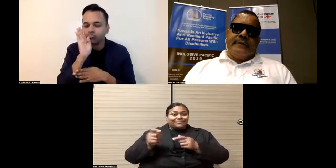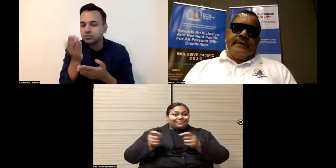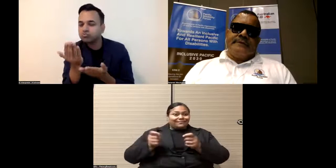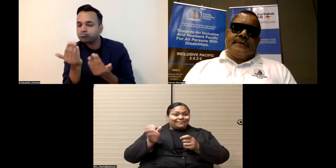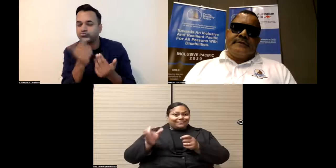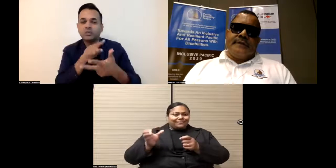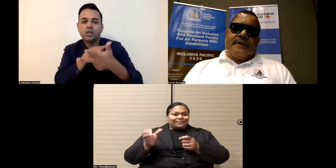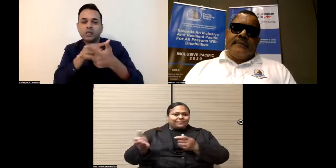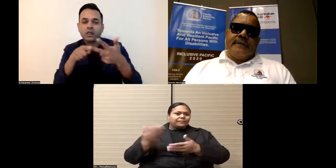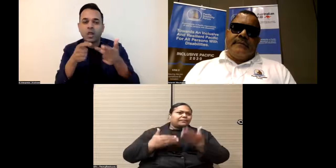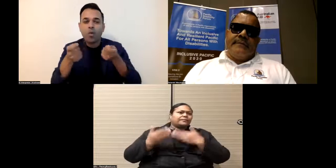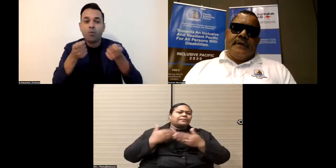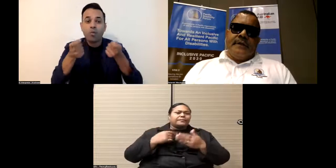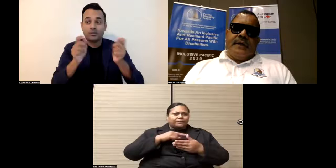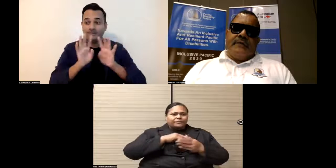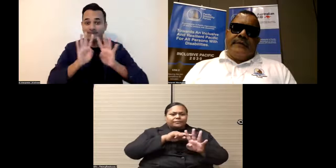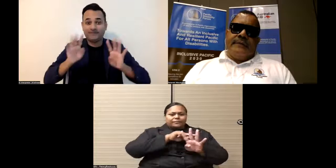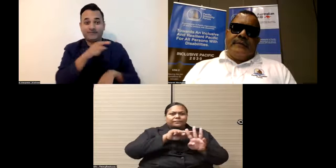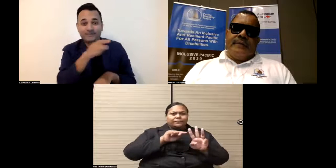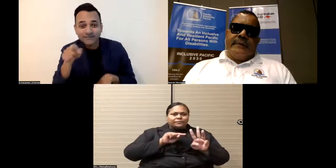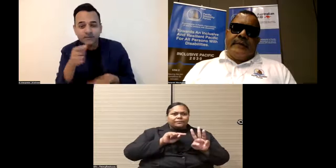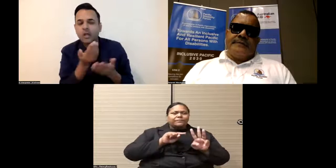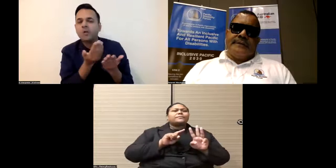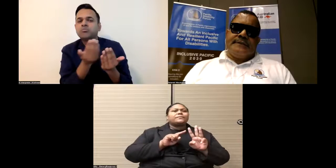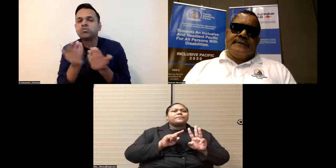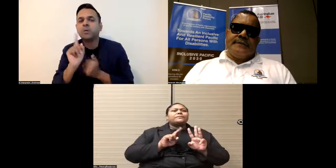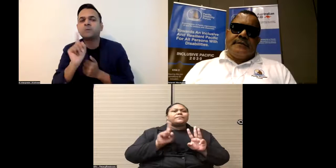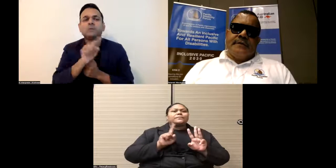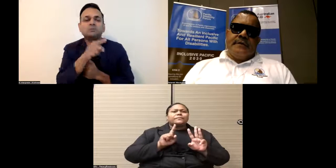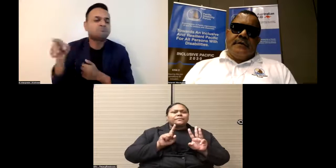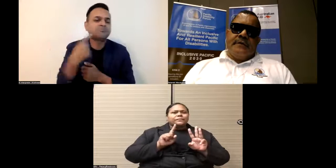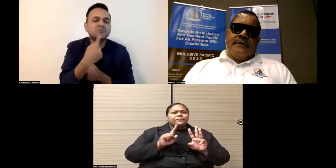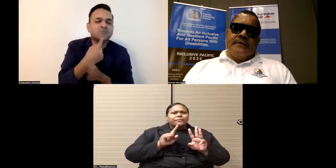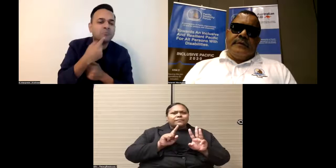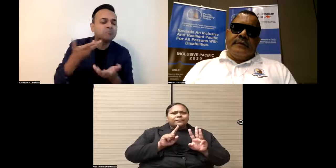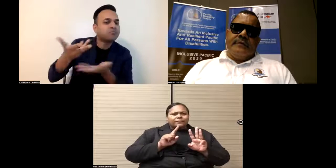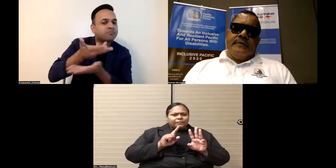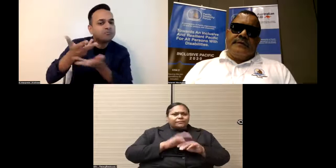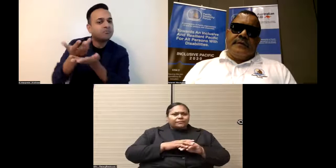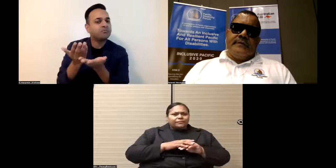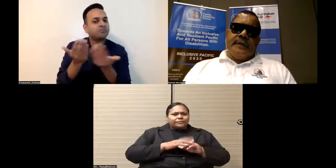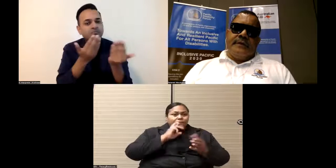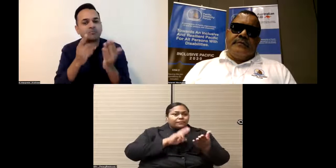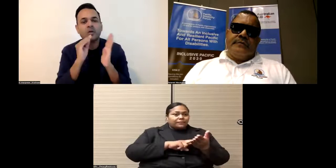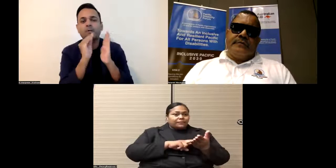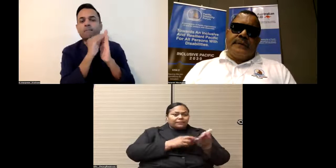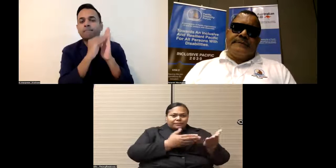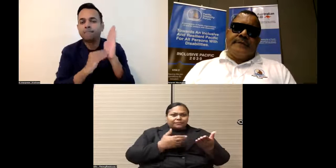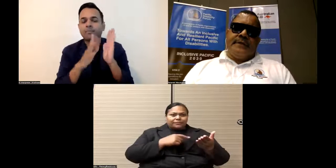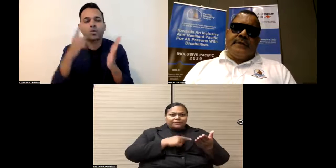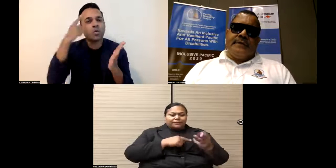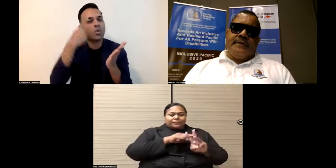the recommendations that have come out of the three breakout sessions that we would certainly would like